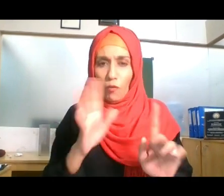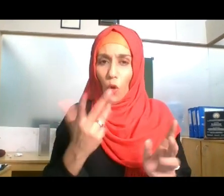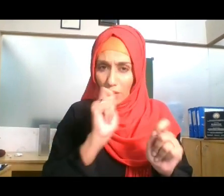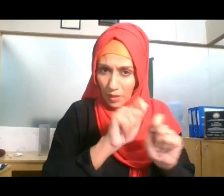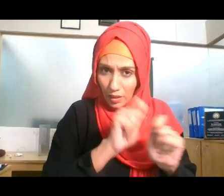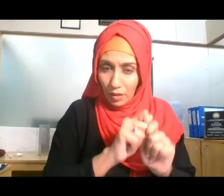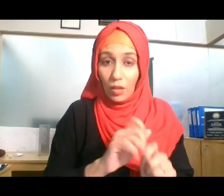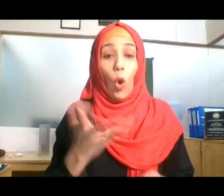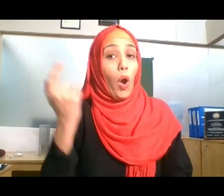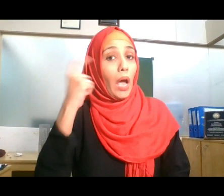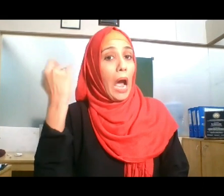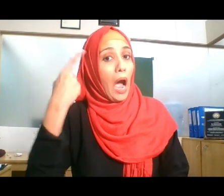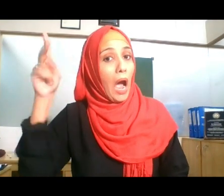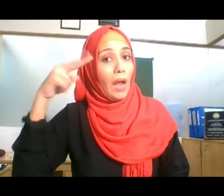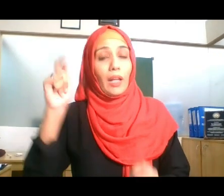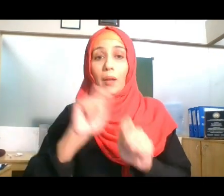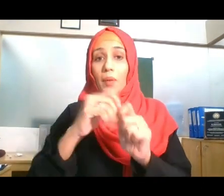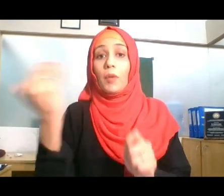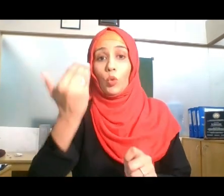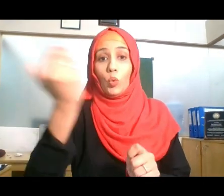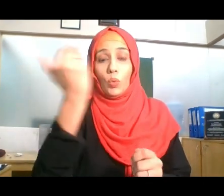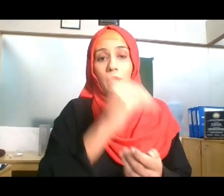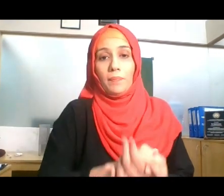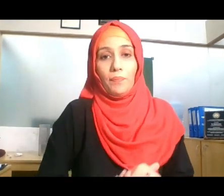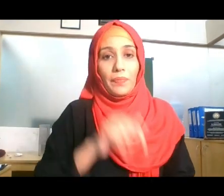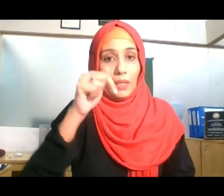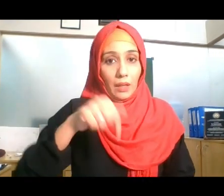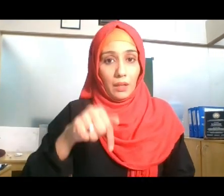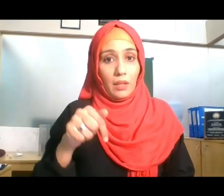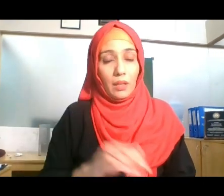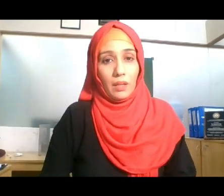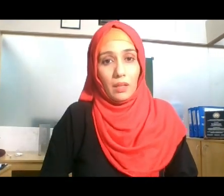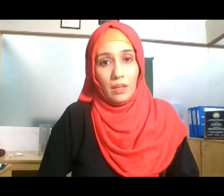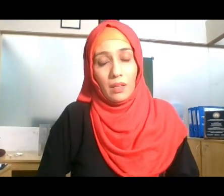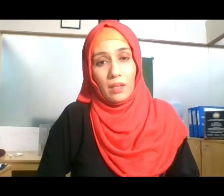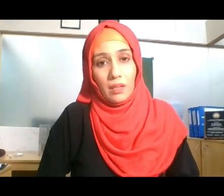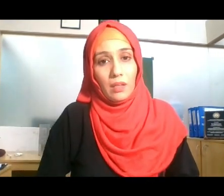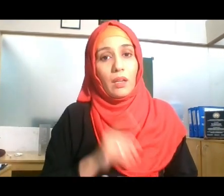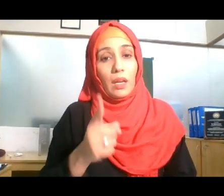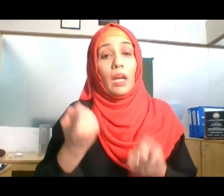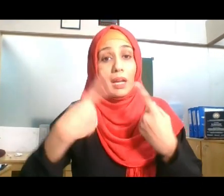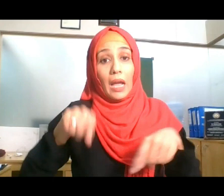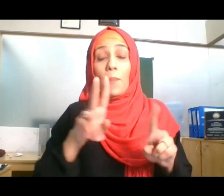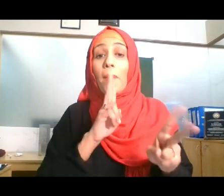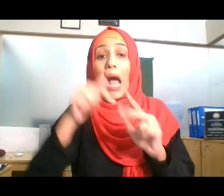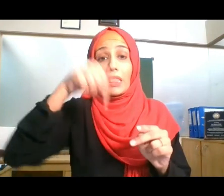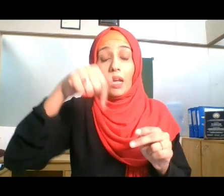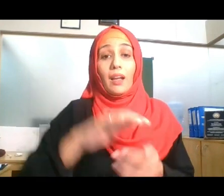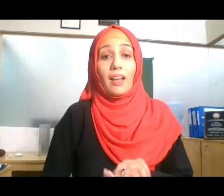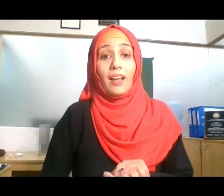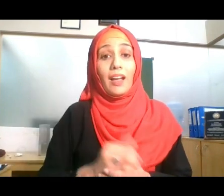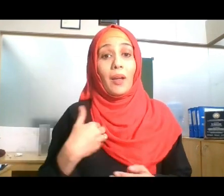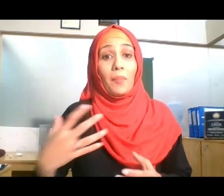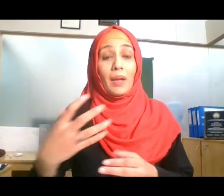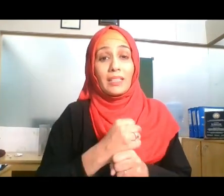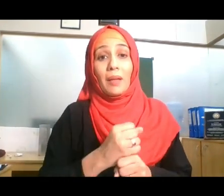intervention modalities. Today is special, right? So today marks the 13th session of the Conference of States Parties to the